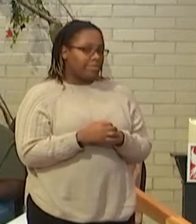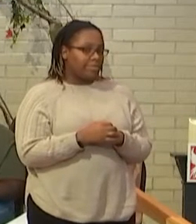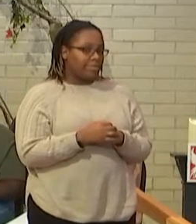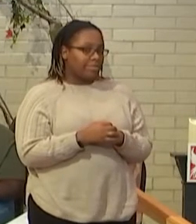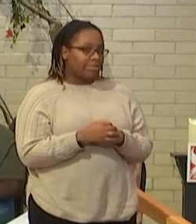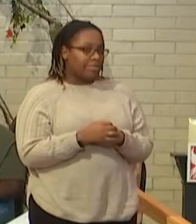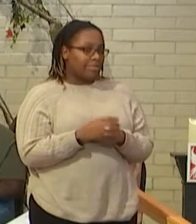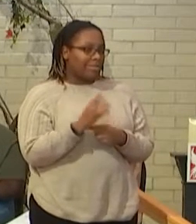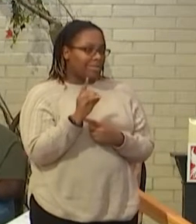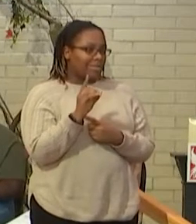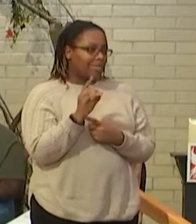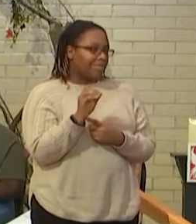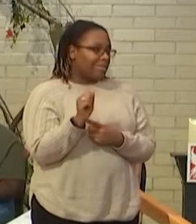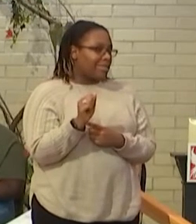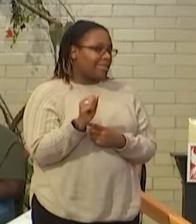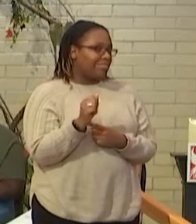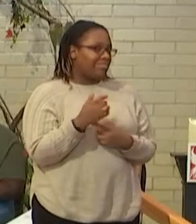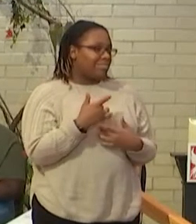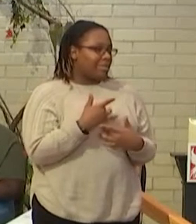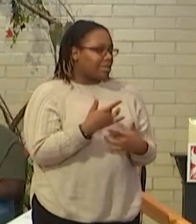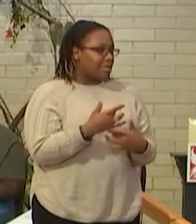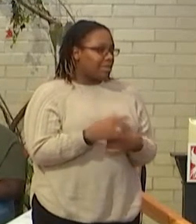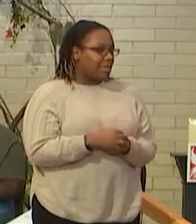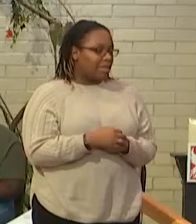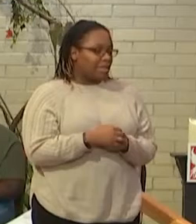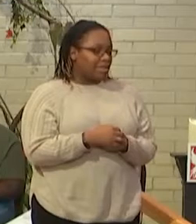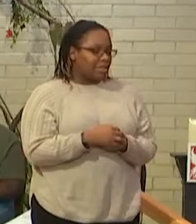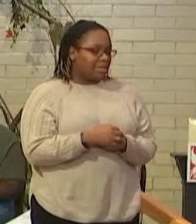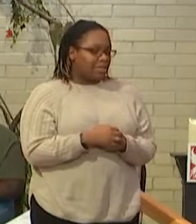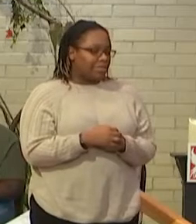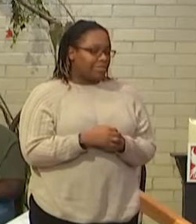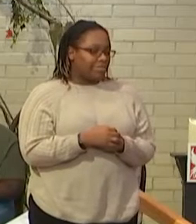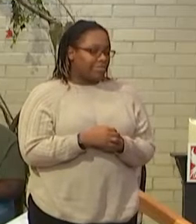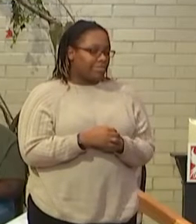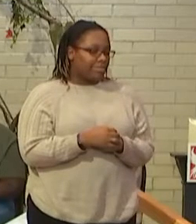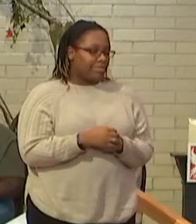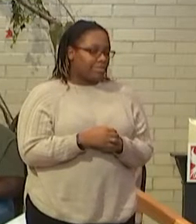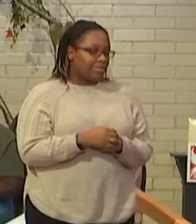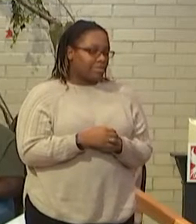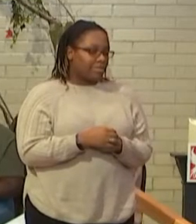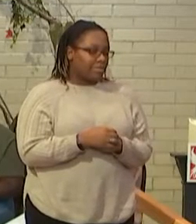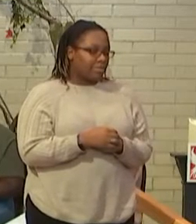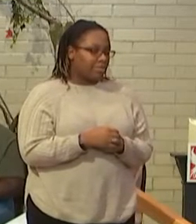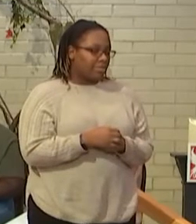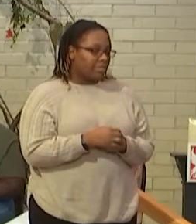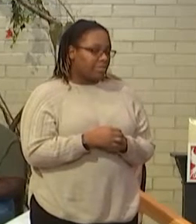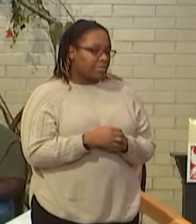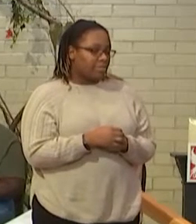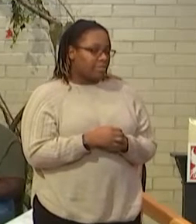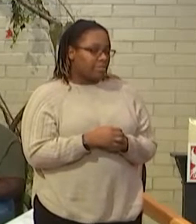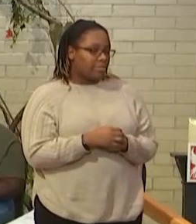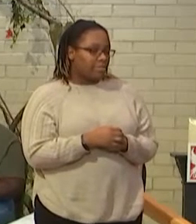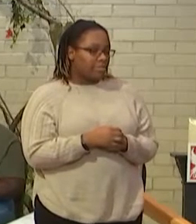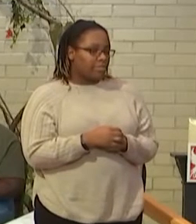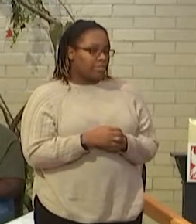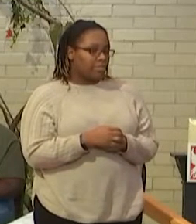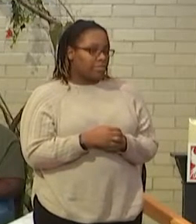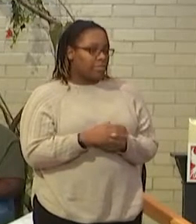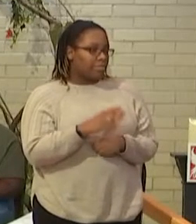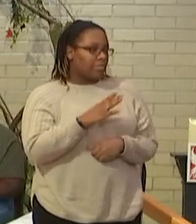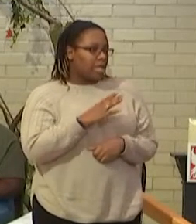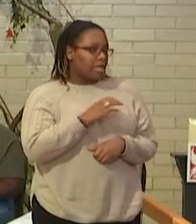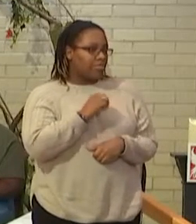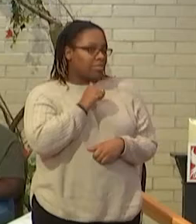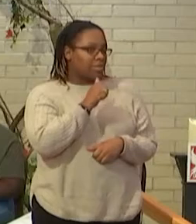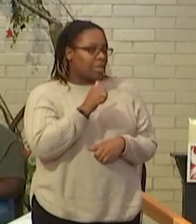common. It's common not to be able to do the same things that everyone else does the same way that they do them.